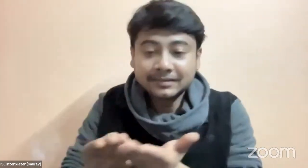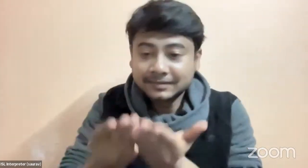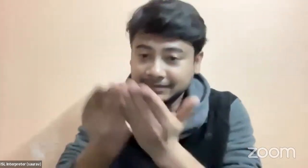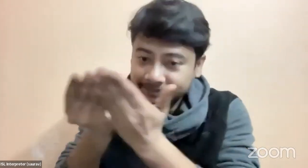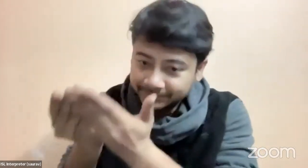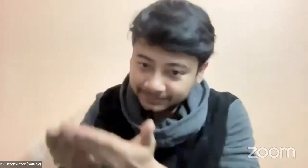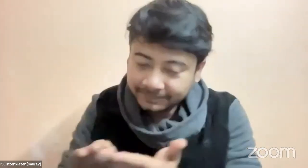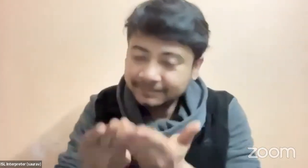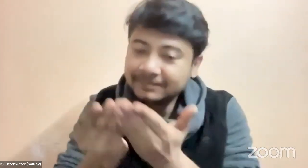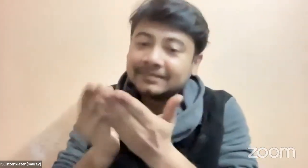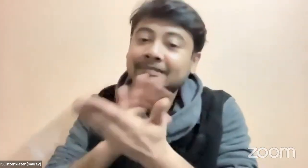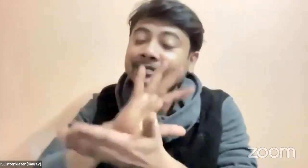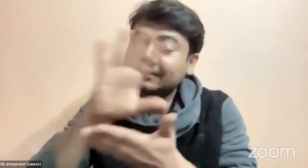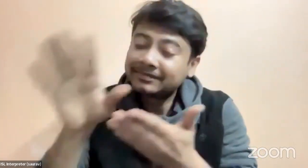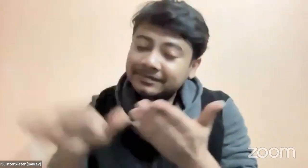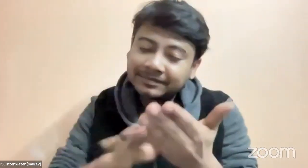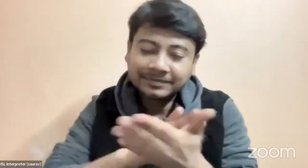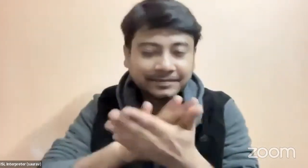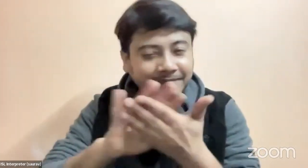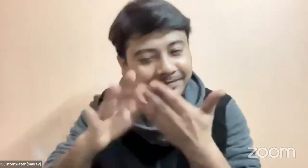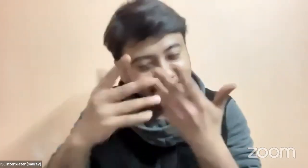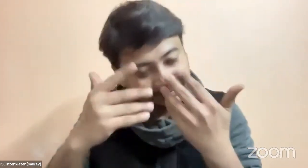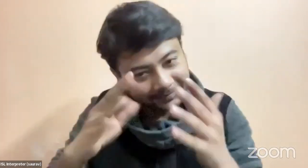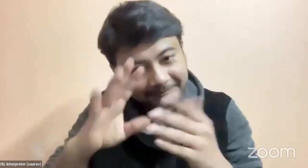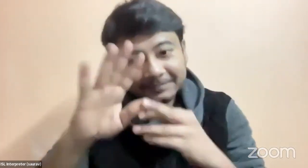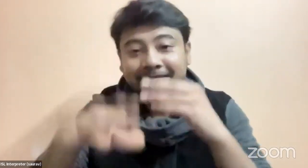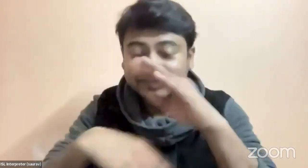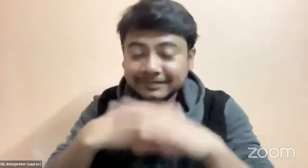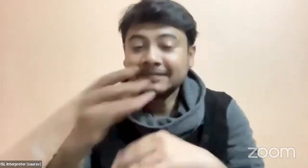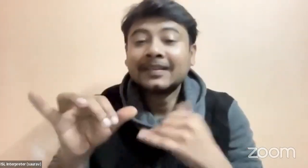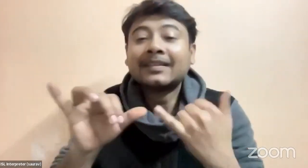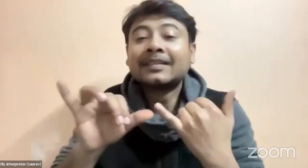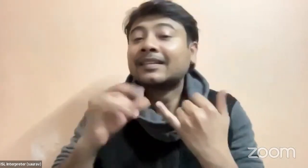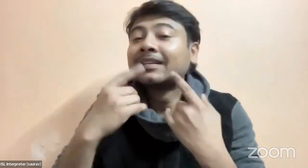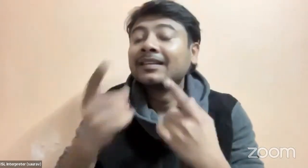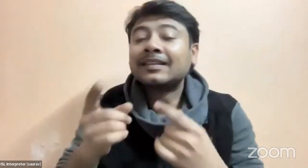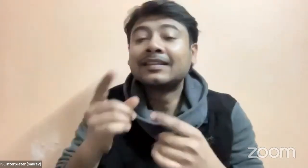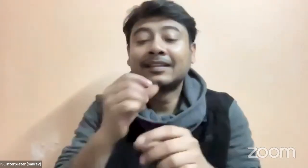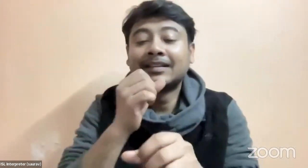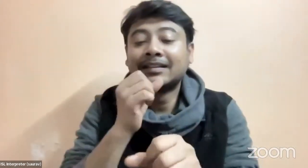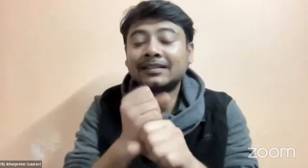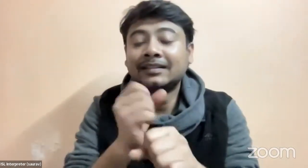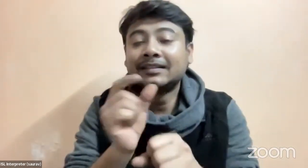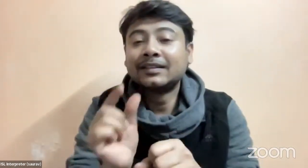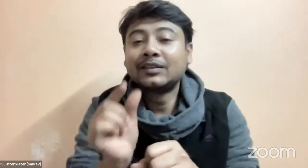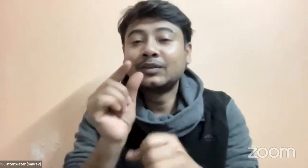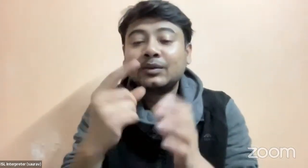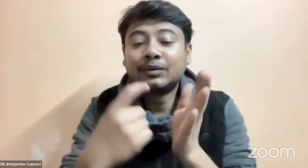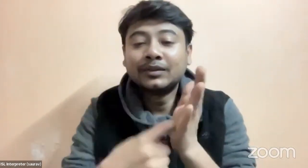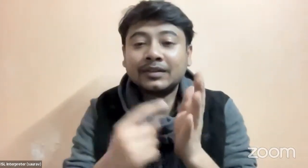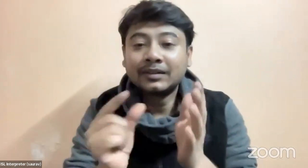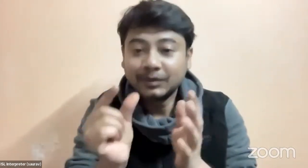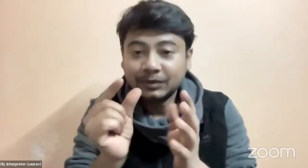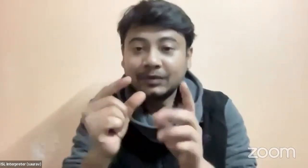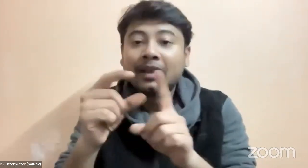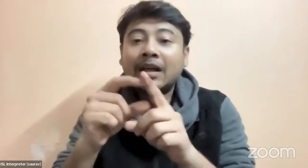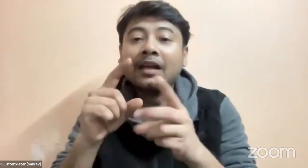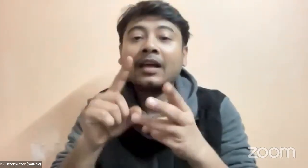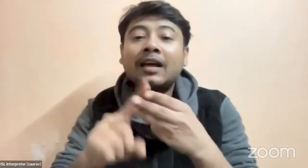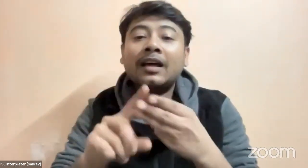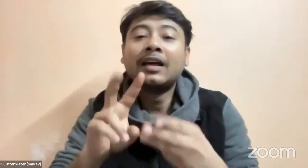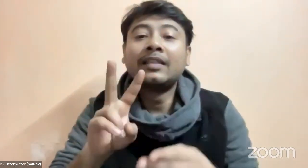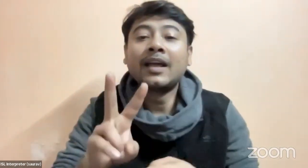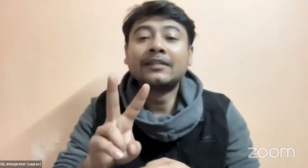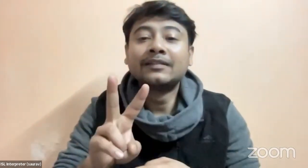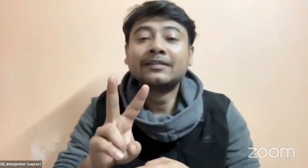Then Krishna asked, Hare Gurudev, thank you very much for coming. I am so blessed that you have come to my house.